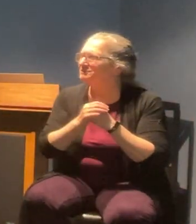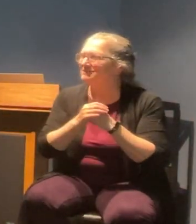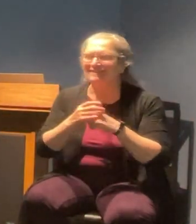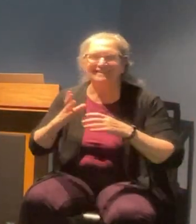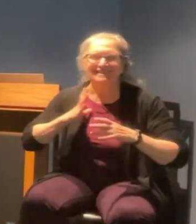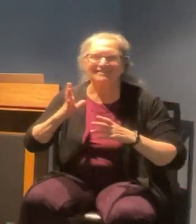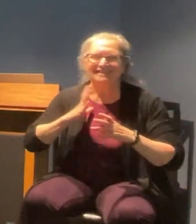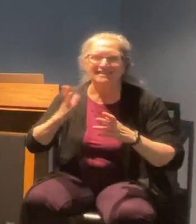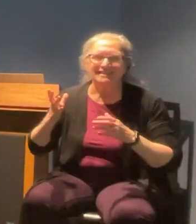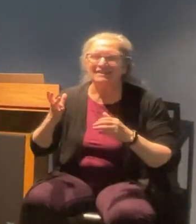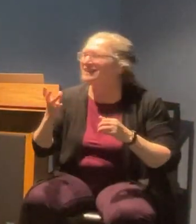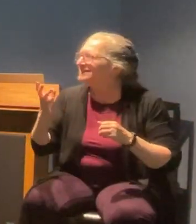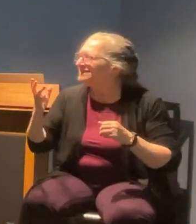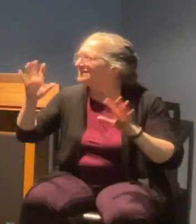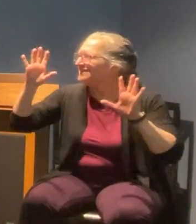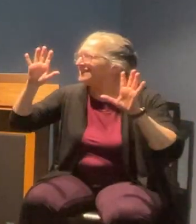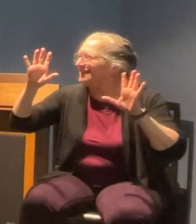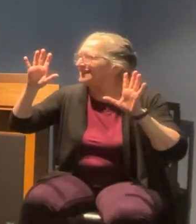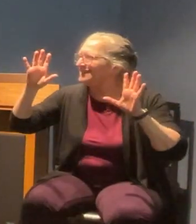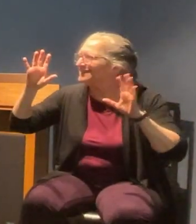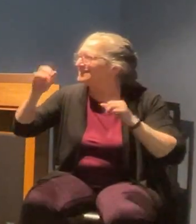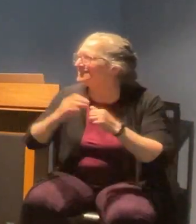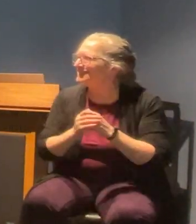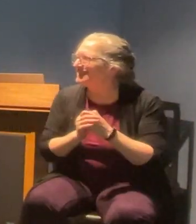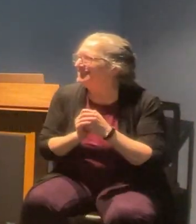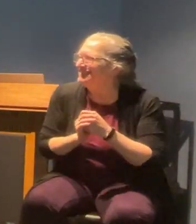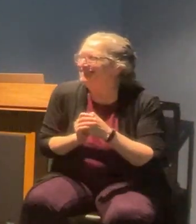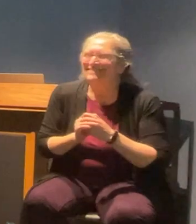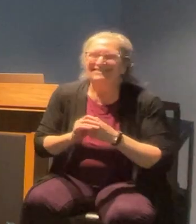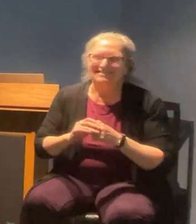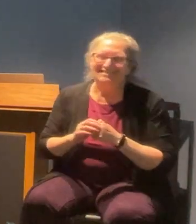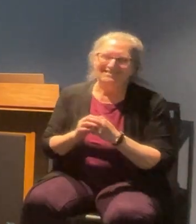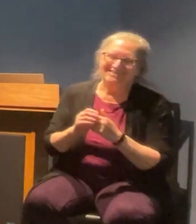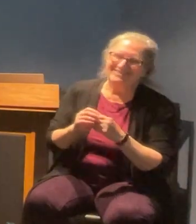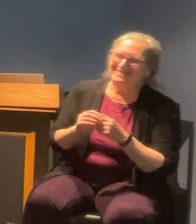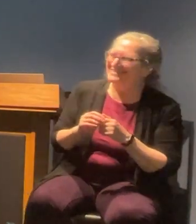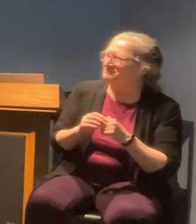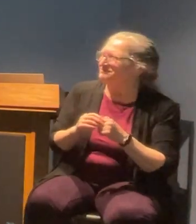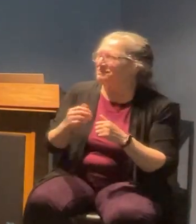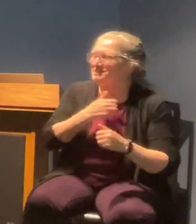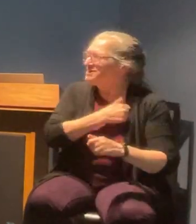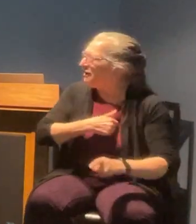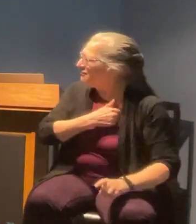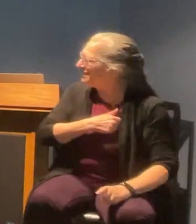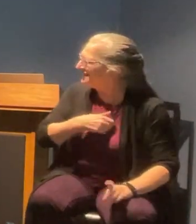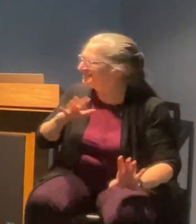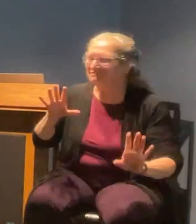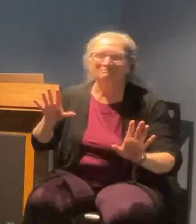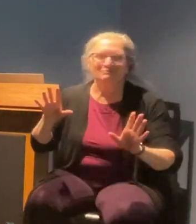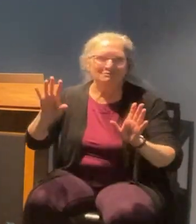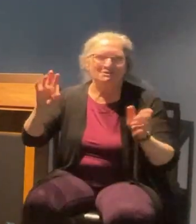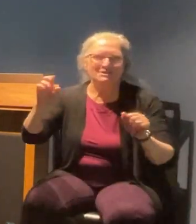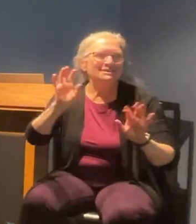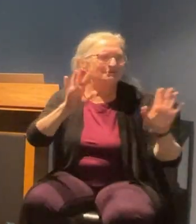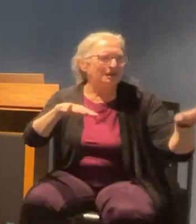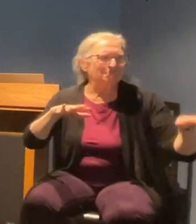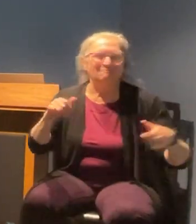You can leave Well, it see, up. they're doing it In the- yeah. Oh, I'm so sorry. That, I didn't realize it either. Yeah.